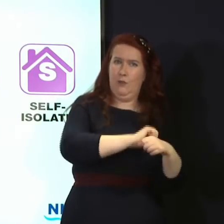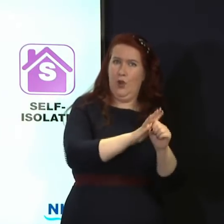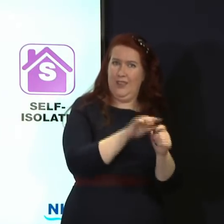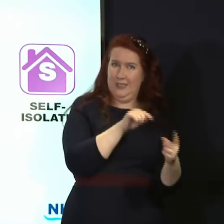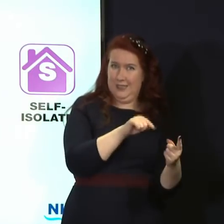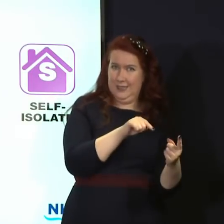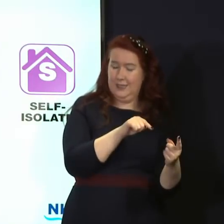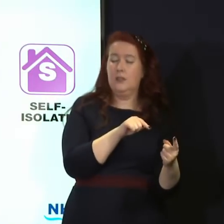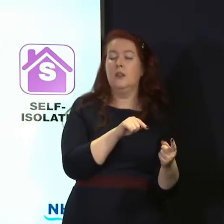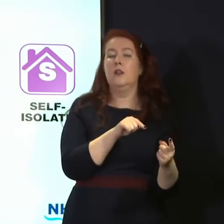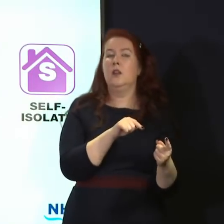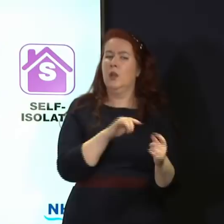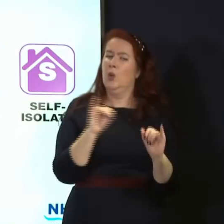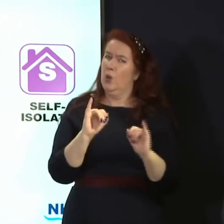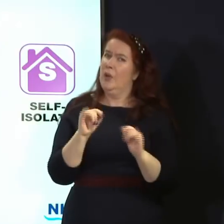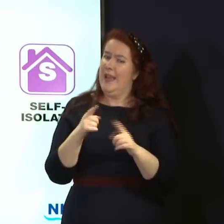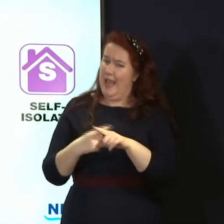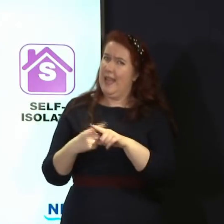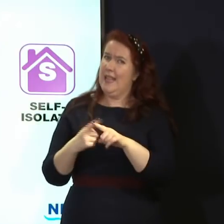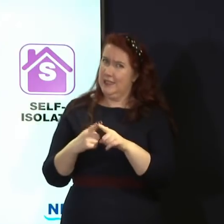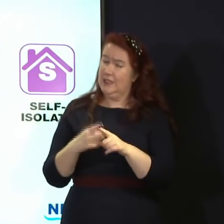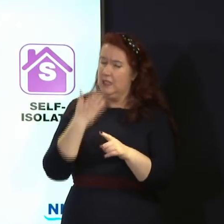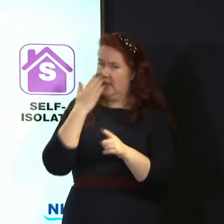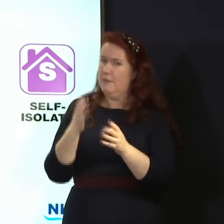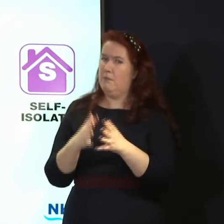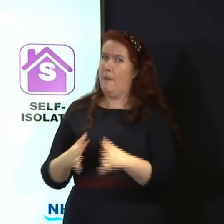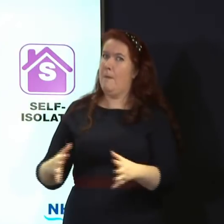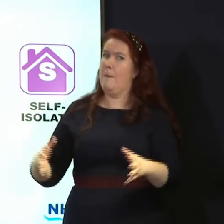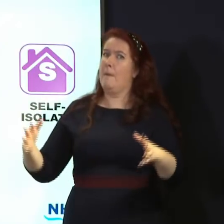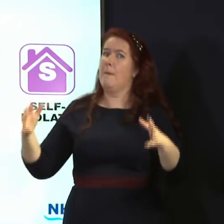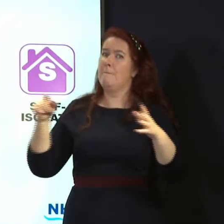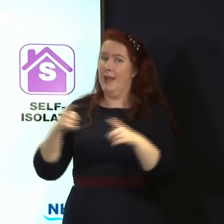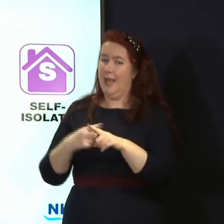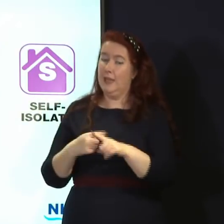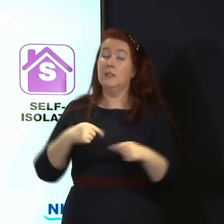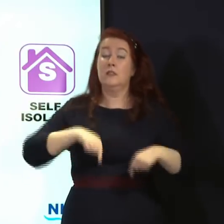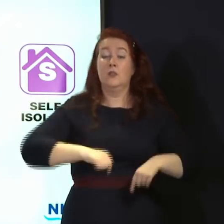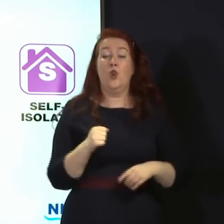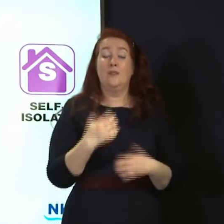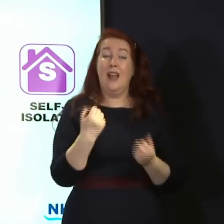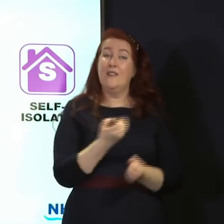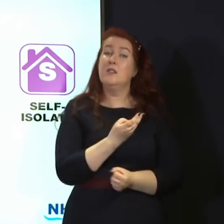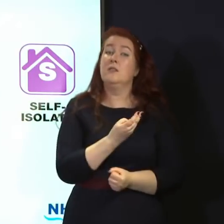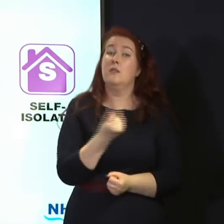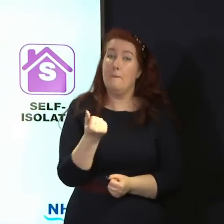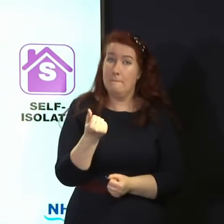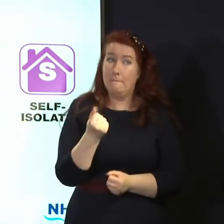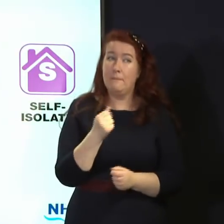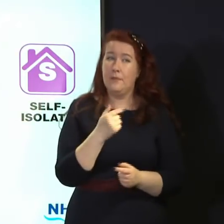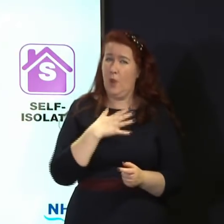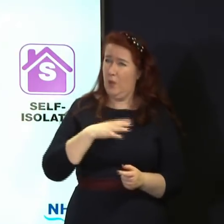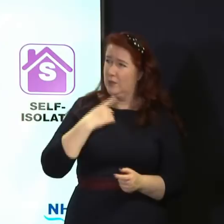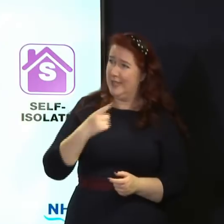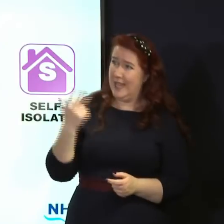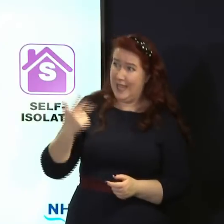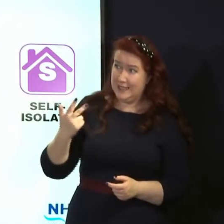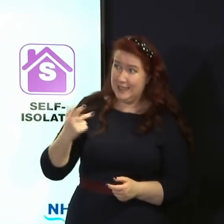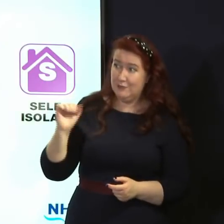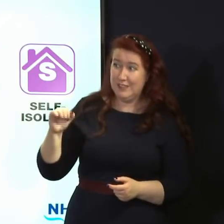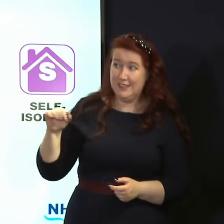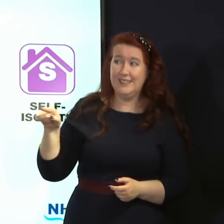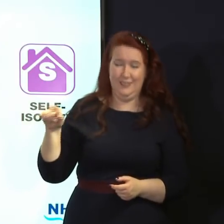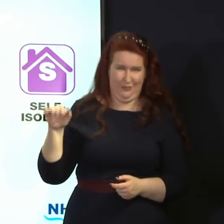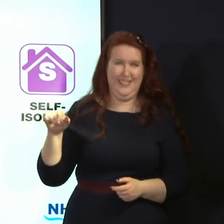England, not huge numbers yet, but certainly accelerating numbers. We have some. Last time I looked, I'm going to say 18.